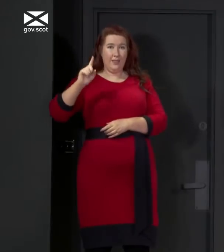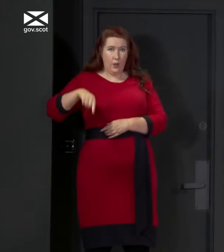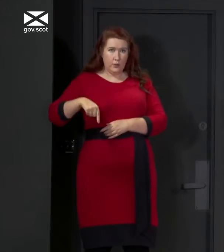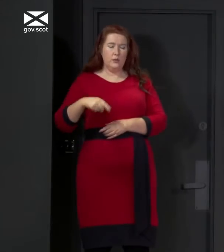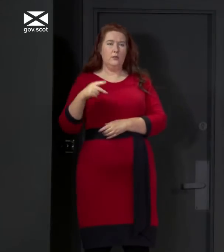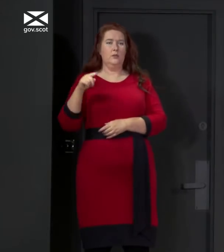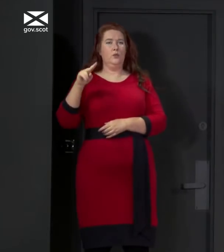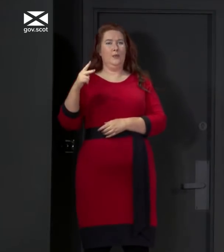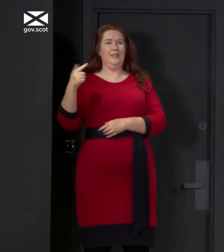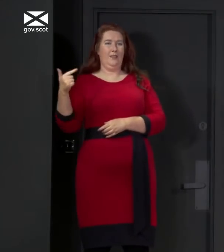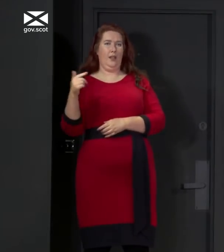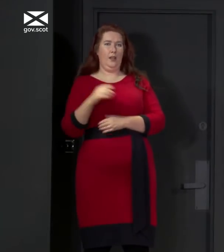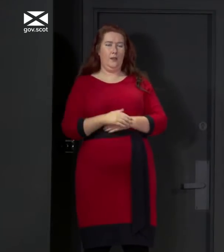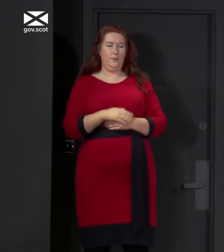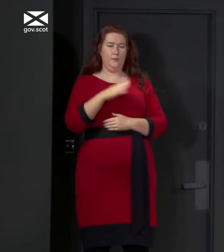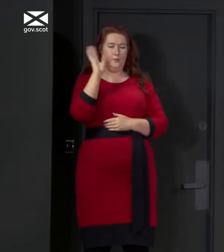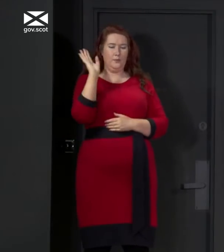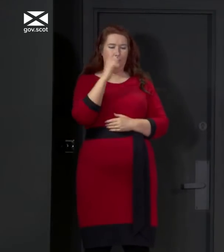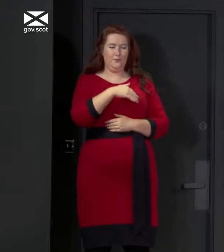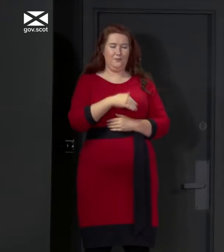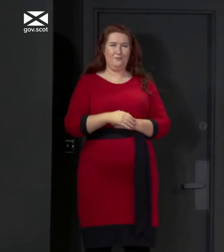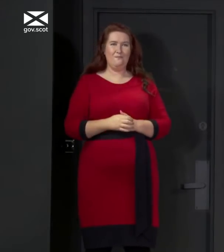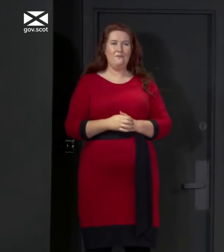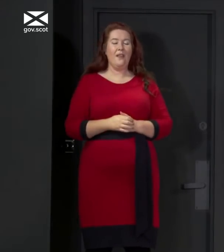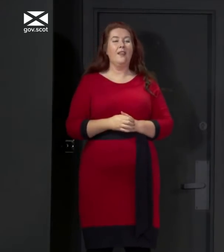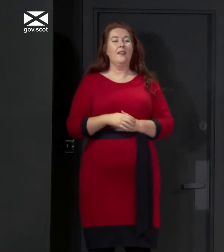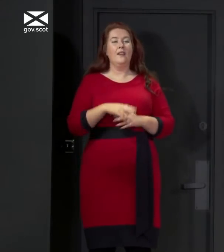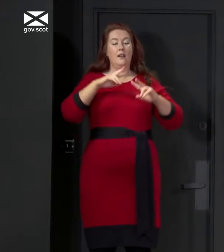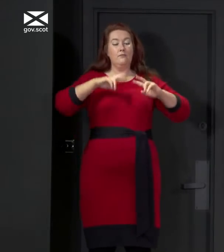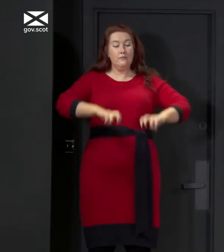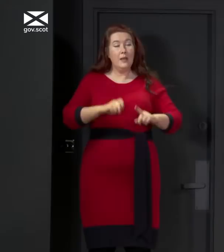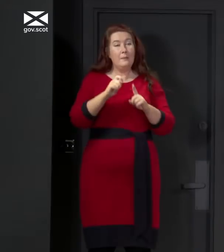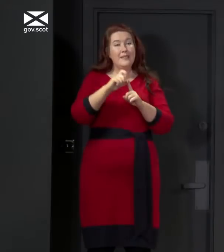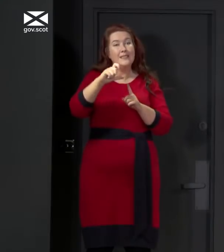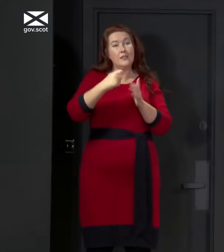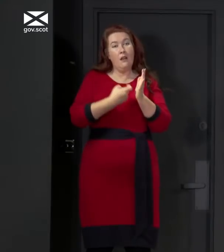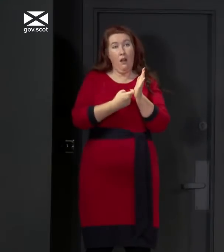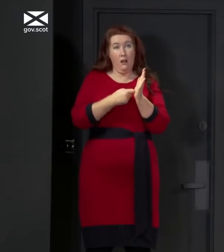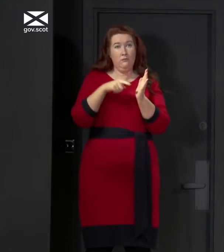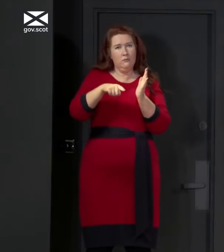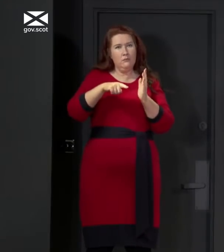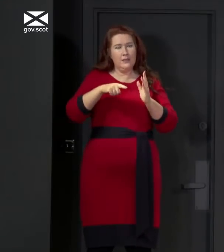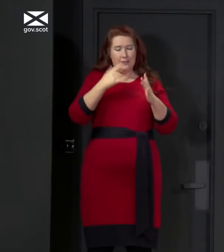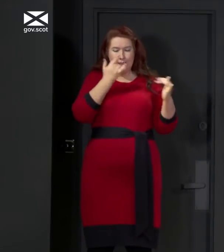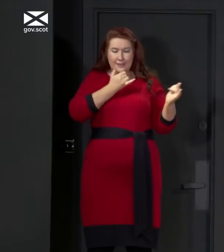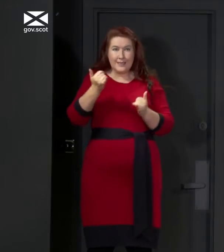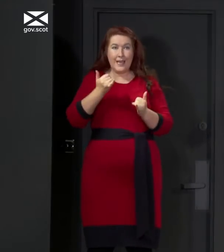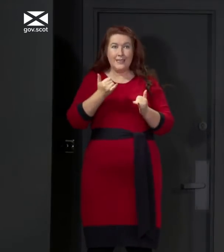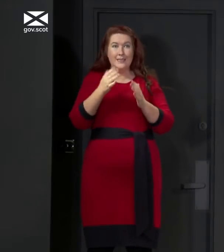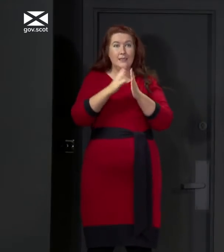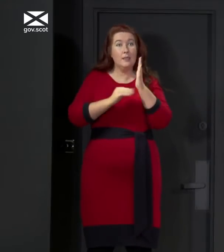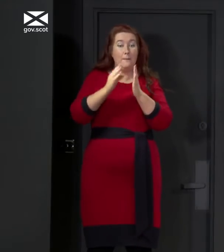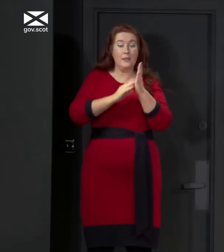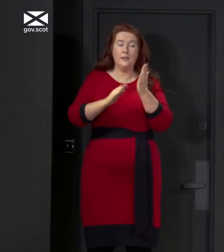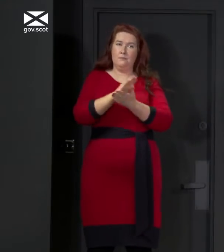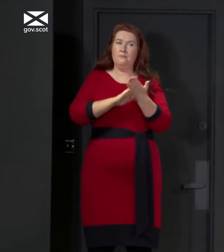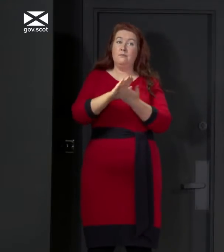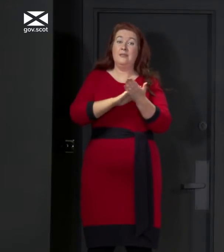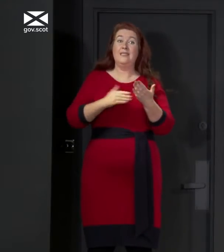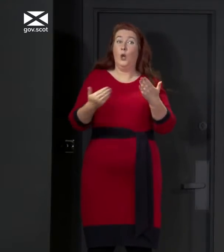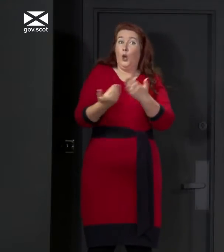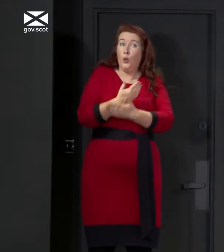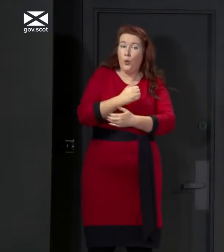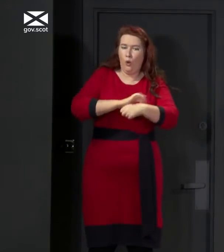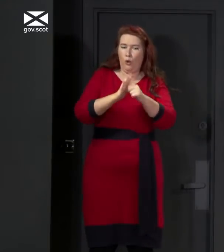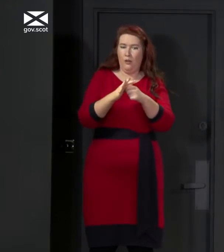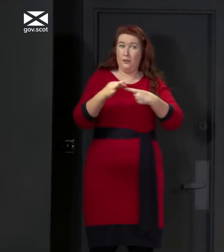139,027. Analysis of PCR samples also shows that the new variant is now responsible for